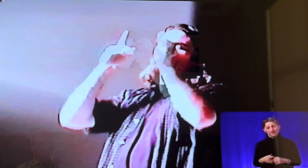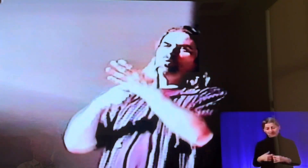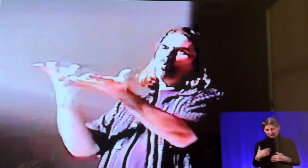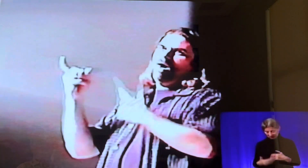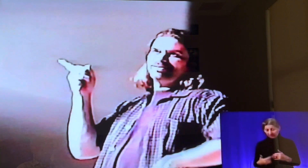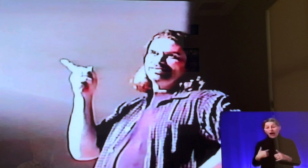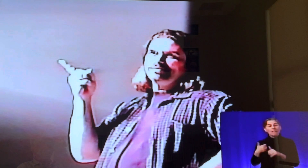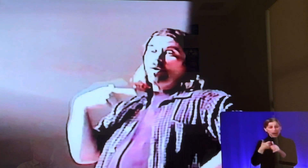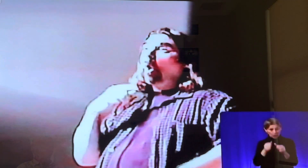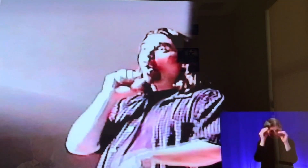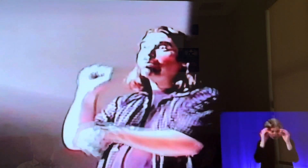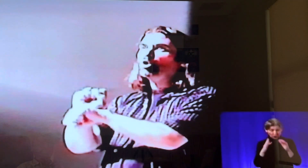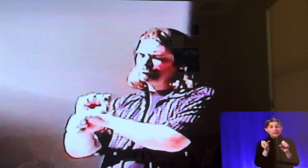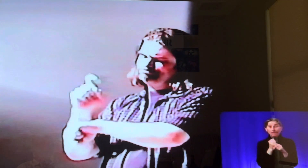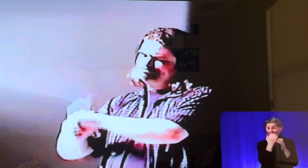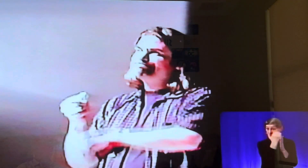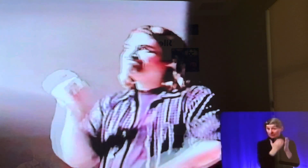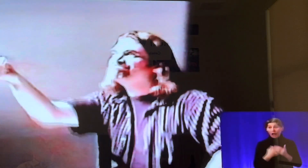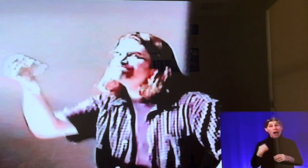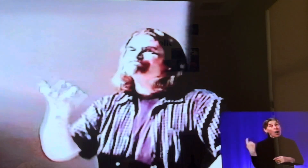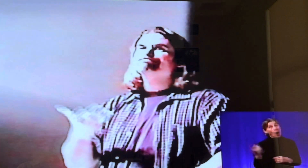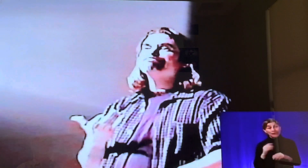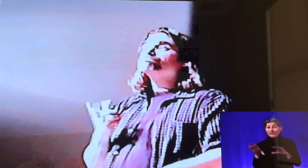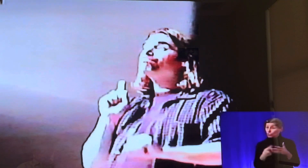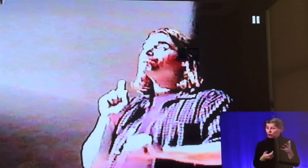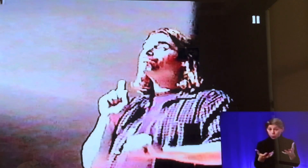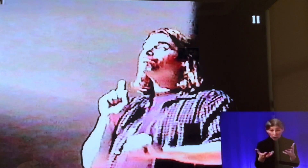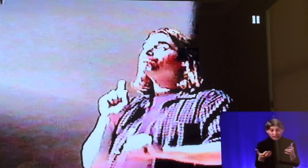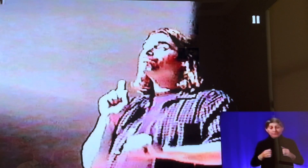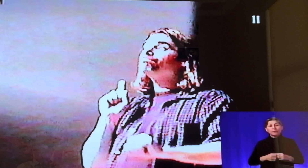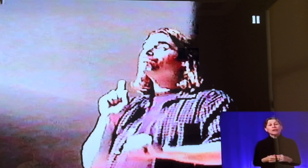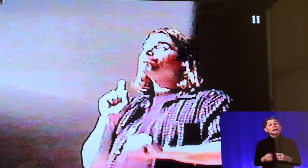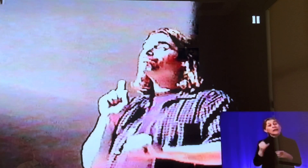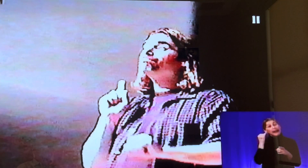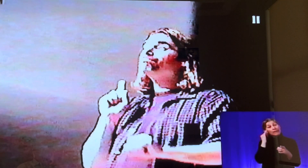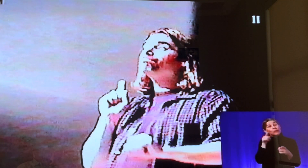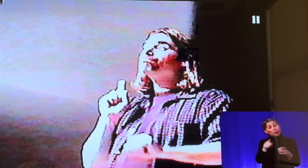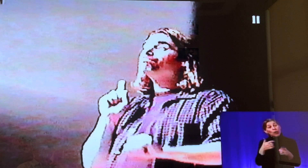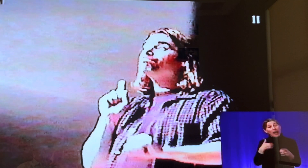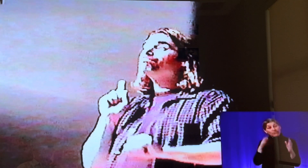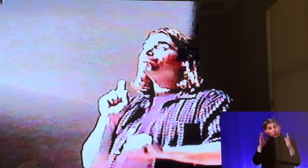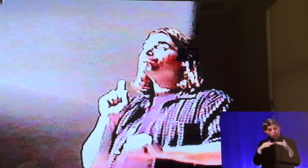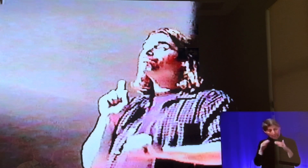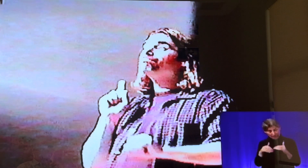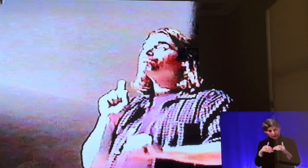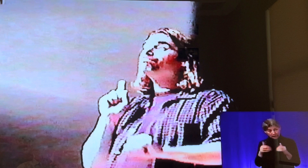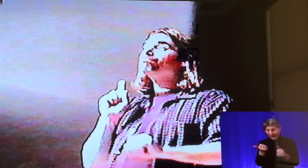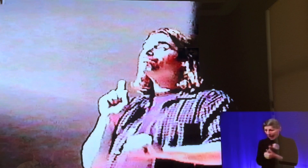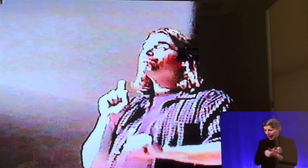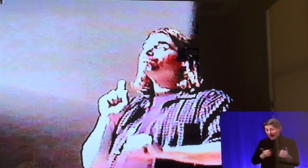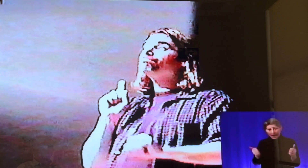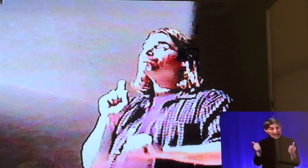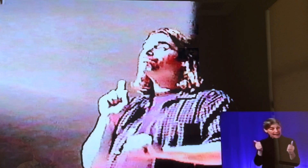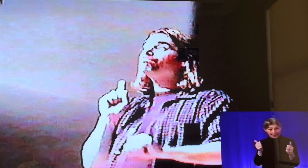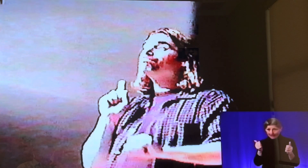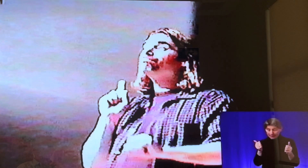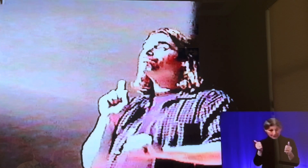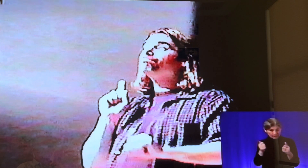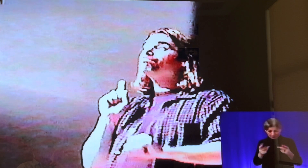making a list. I always did what you wanted. Now, if you are having trouble at any point, he starts making a list.